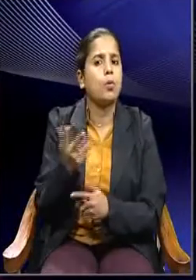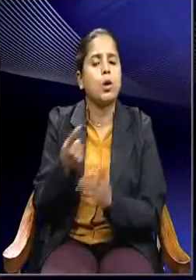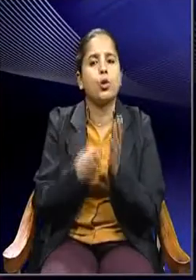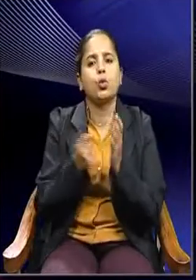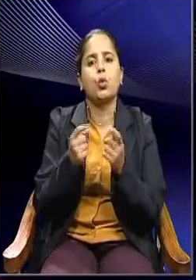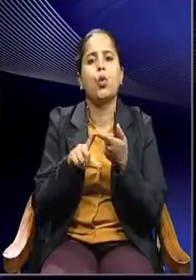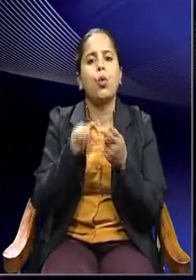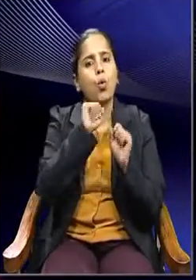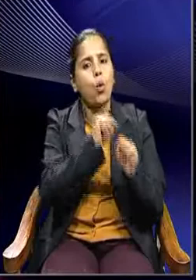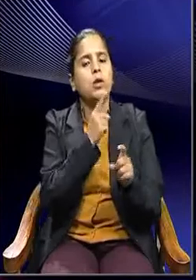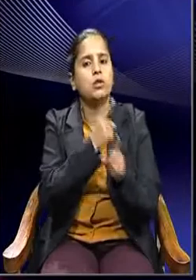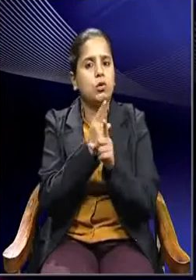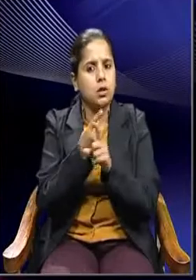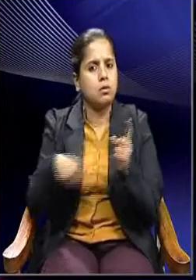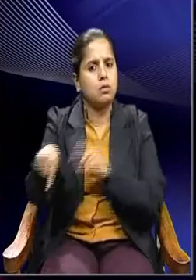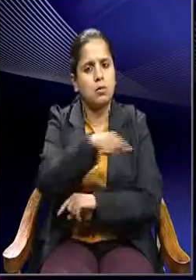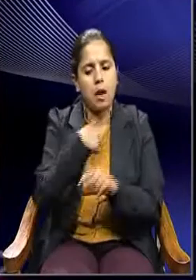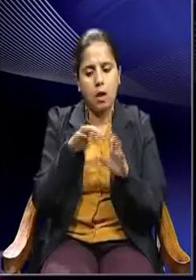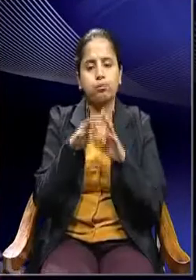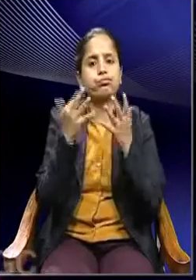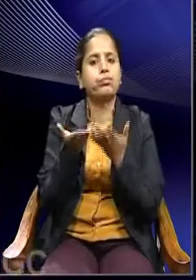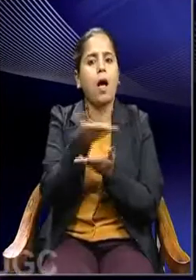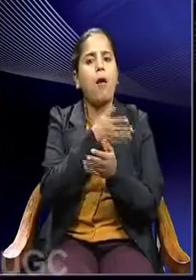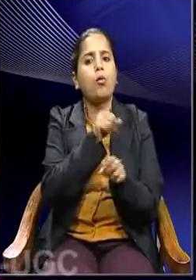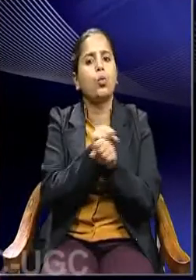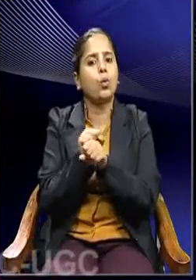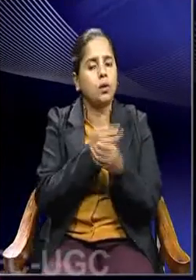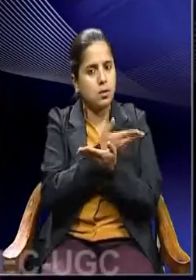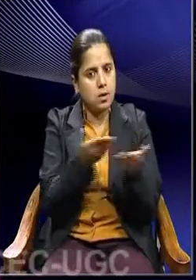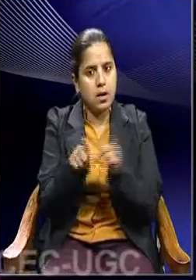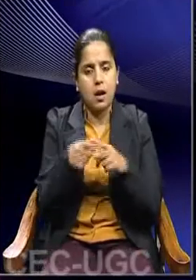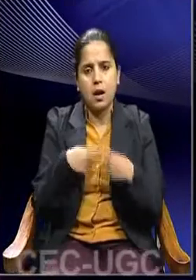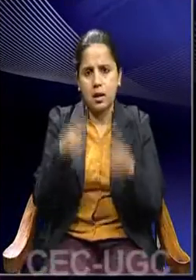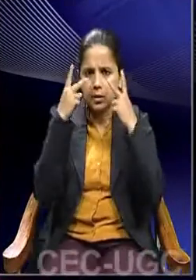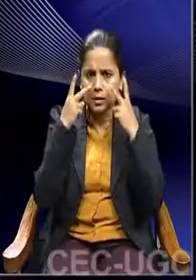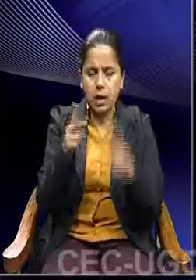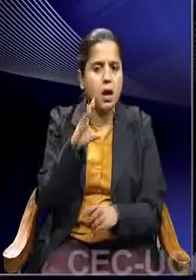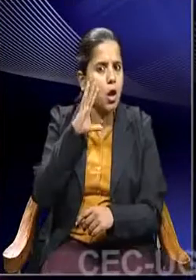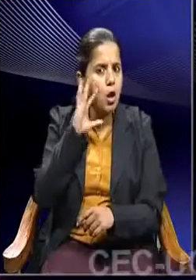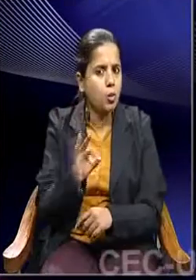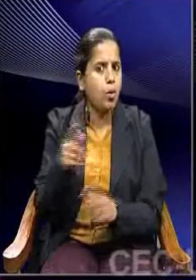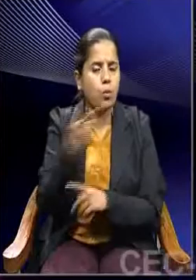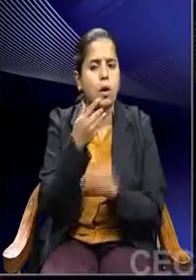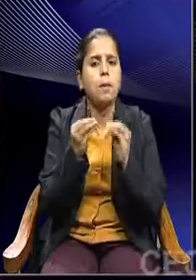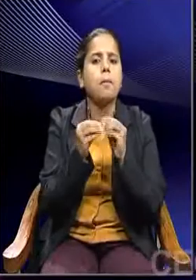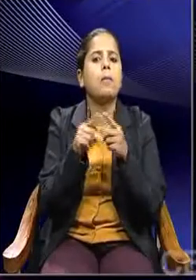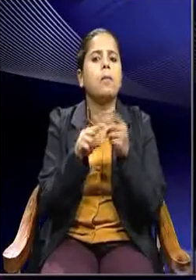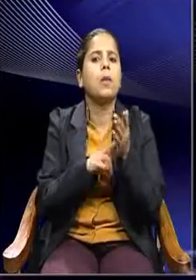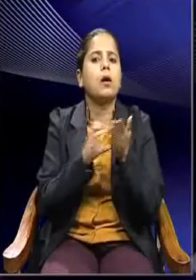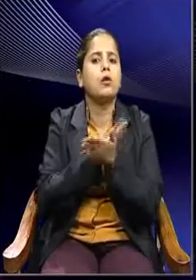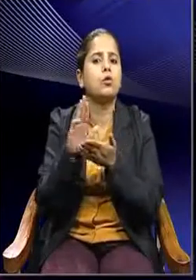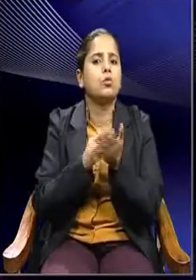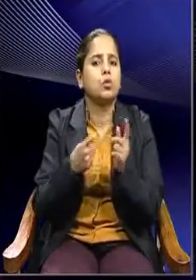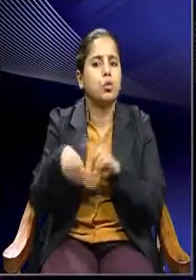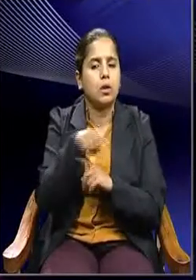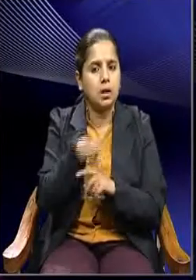of teachers all around the globe, and also looking at important benchmarks, not only with respect to